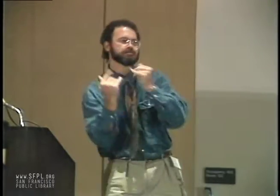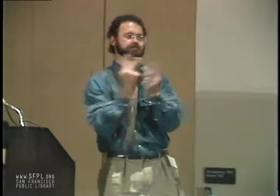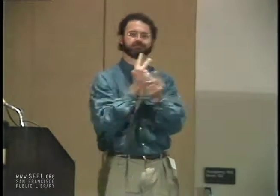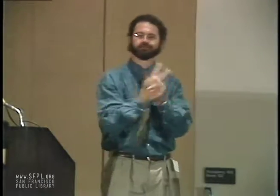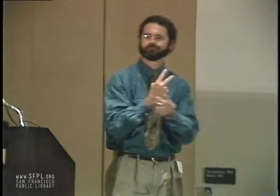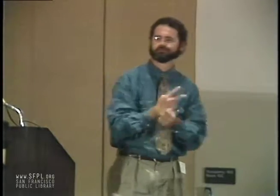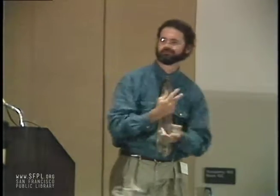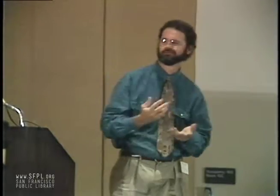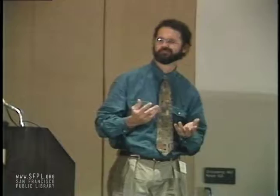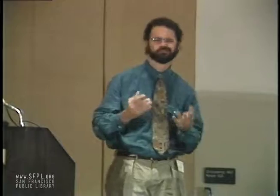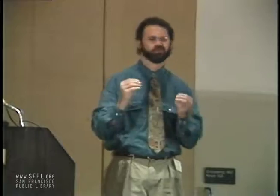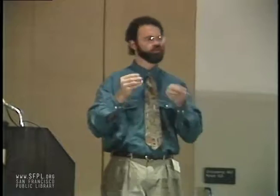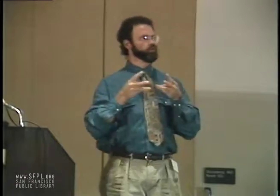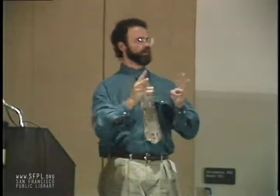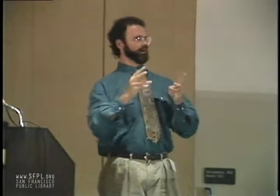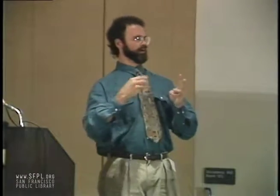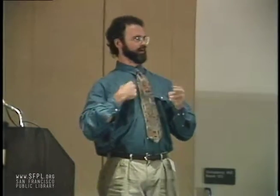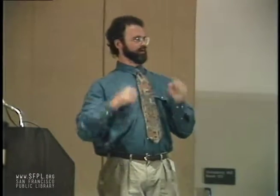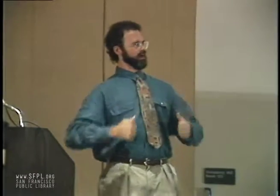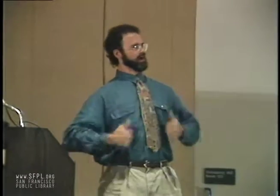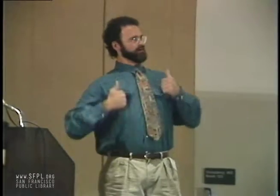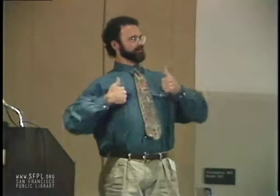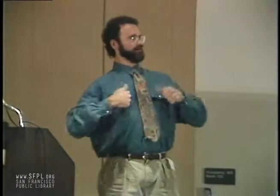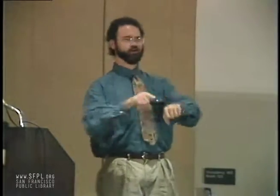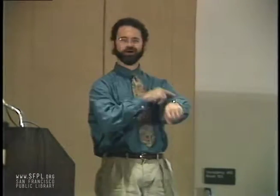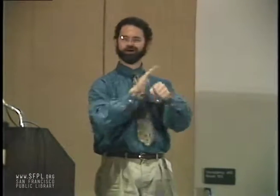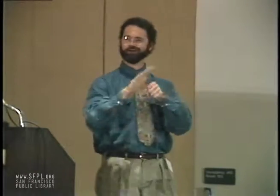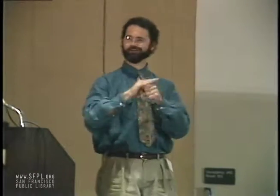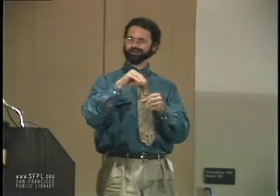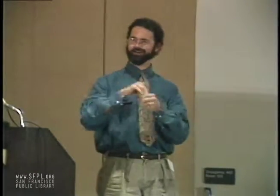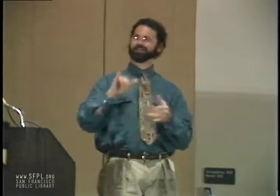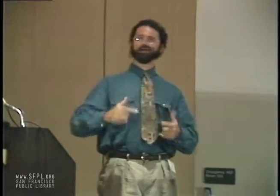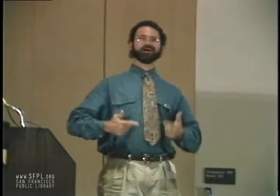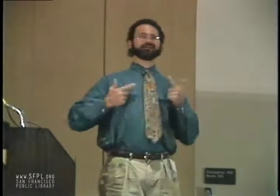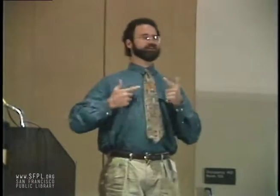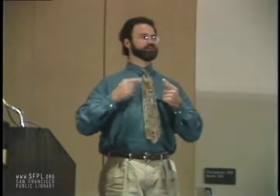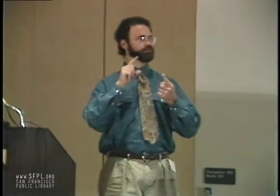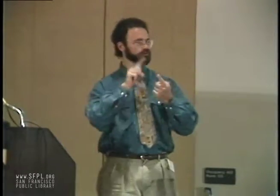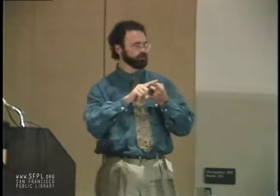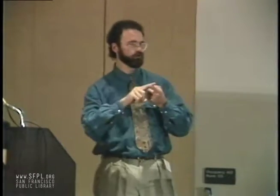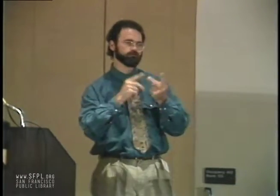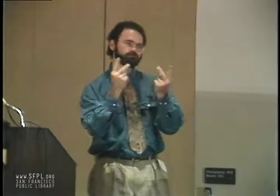And through the process of trial and error, I learn how to live.